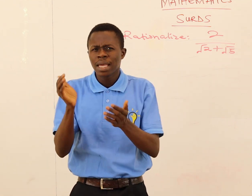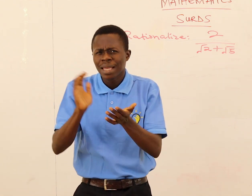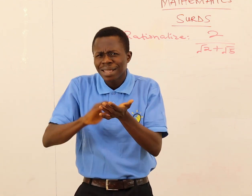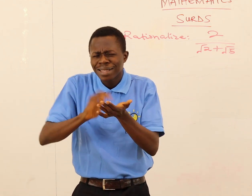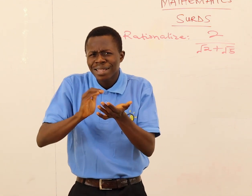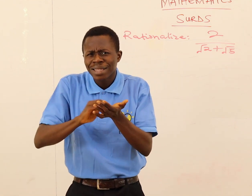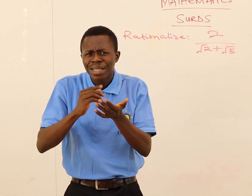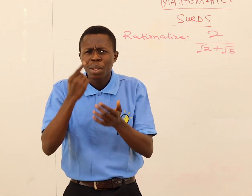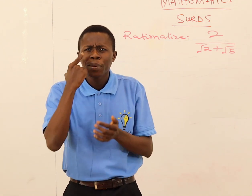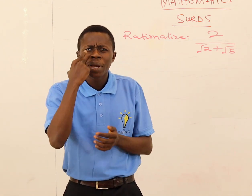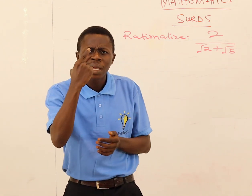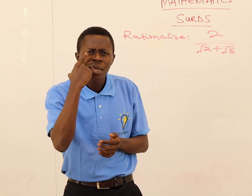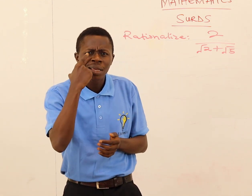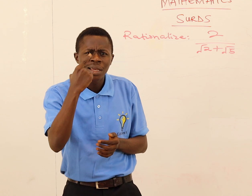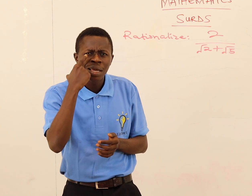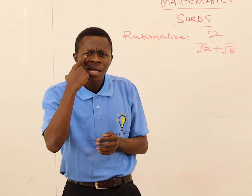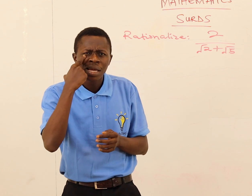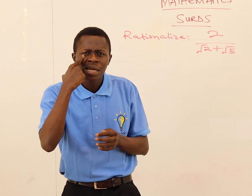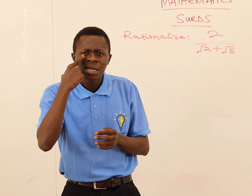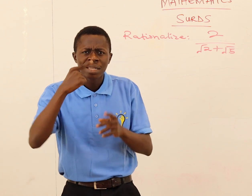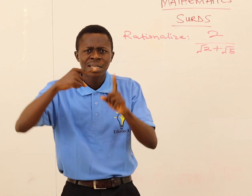the denominator once again.